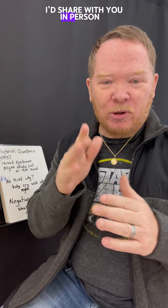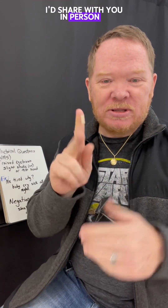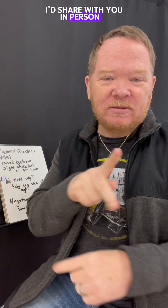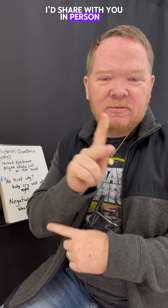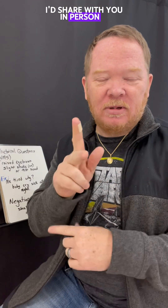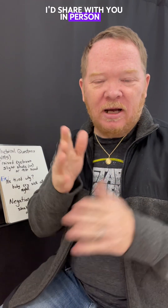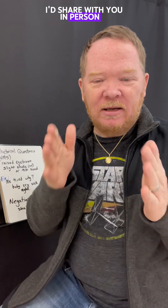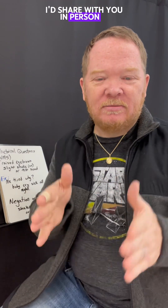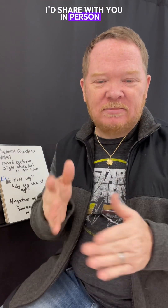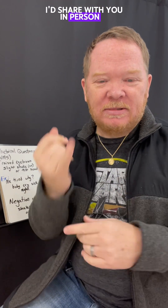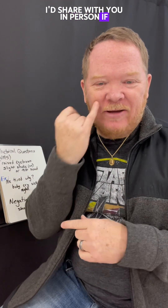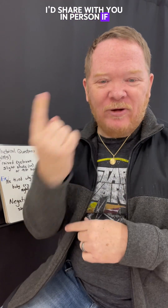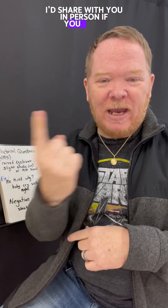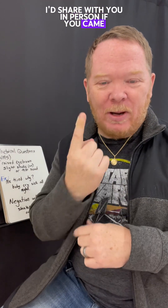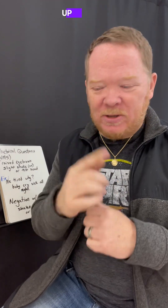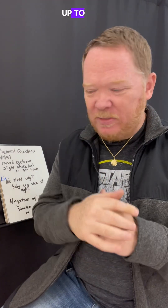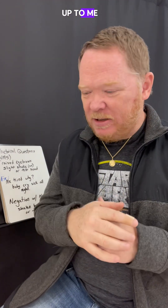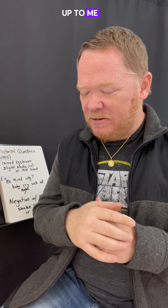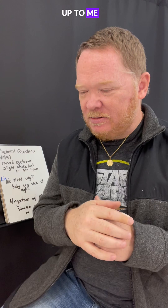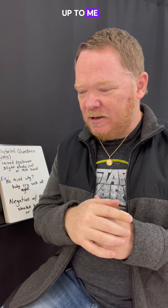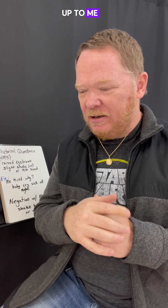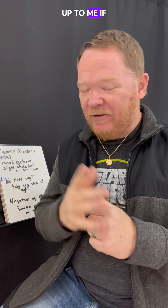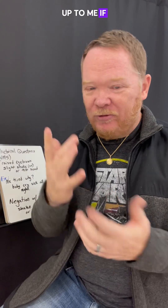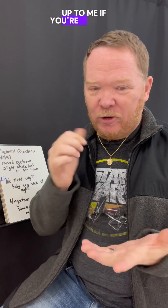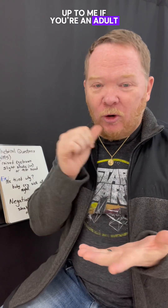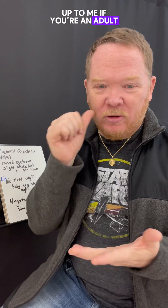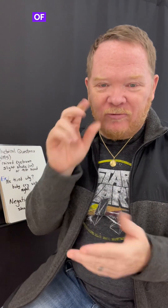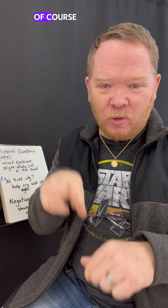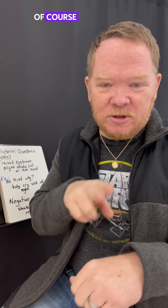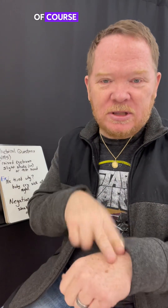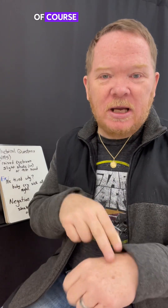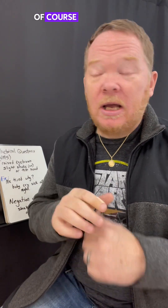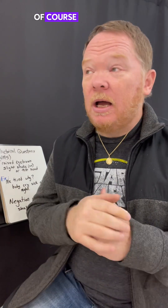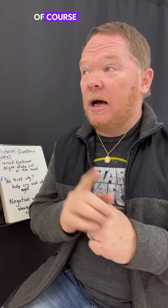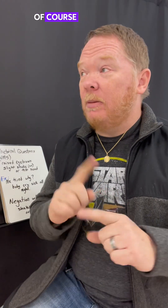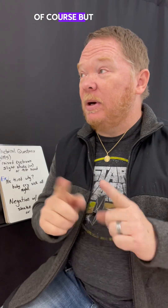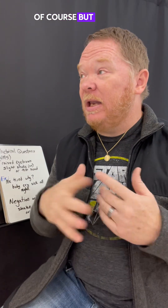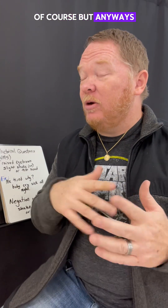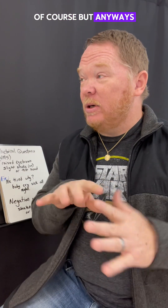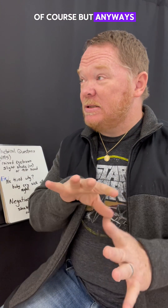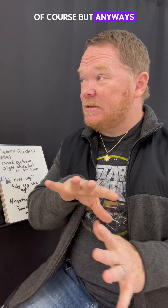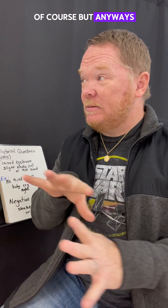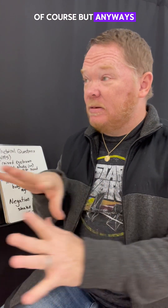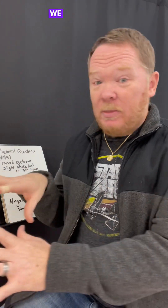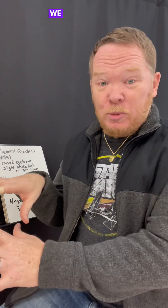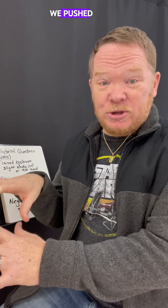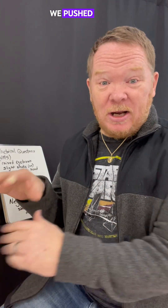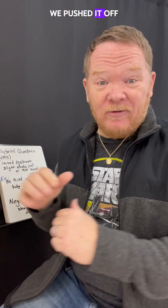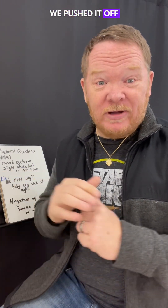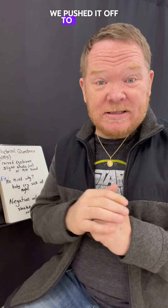person if you came up to me, if you're an adult, of course. But anyways, let me push that off to the side.